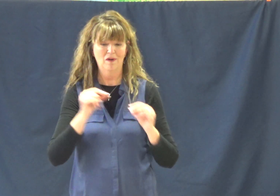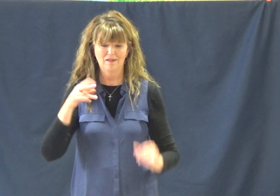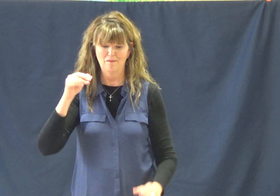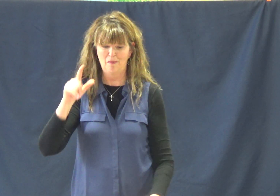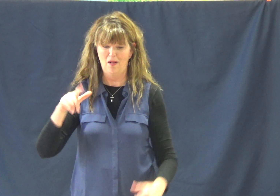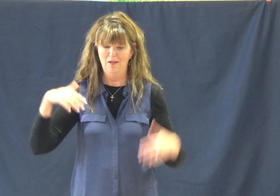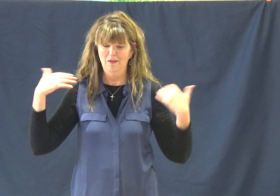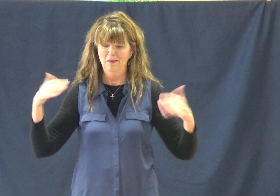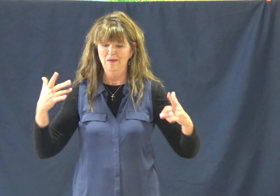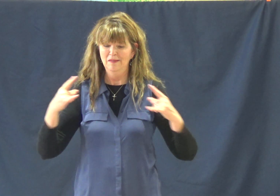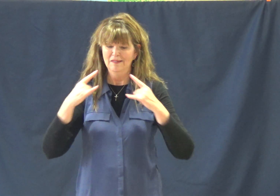you know the story of Paul.